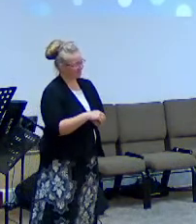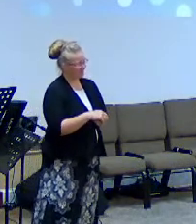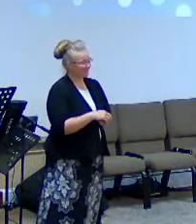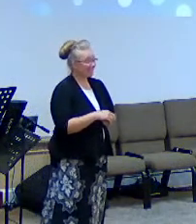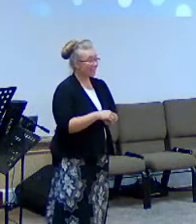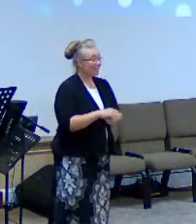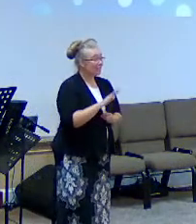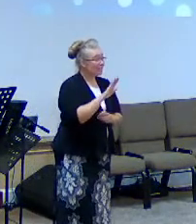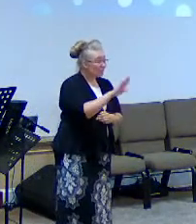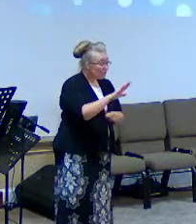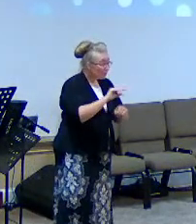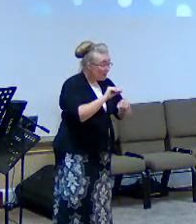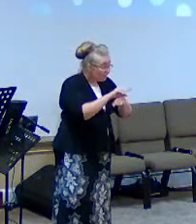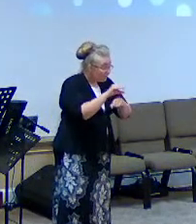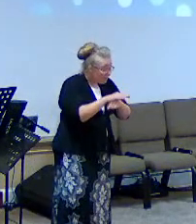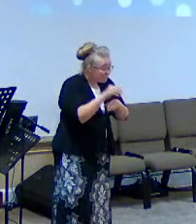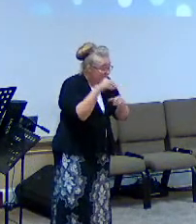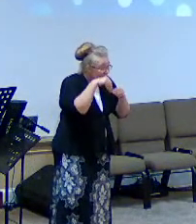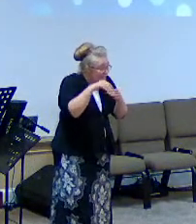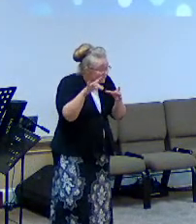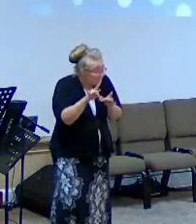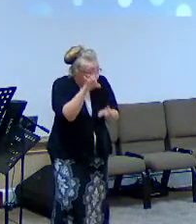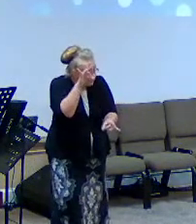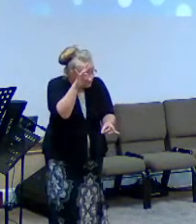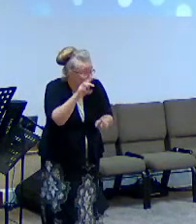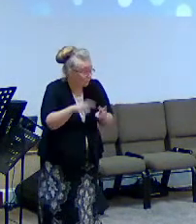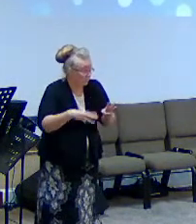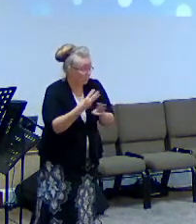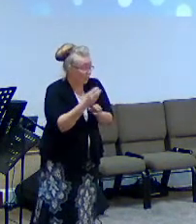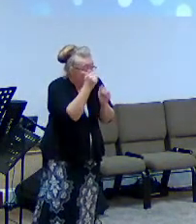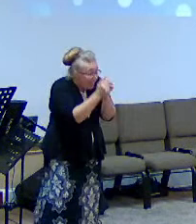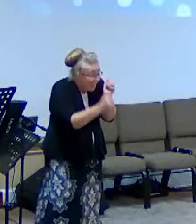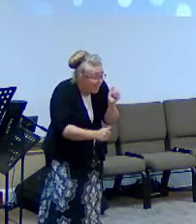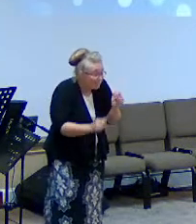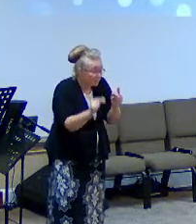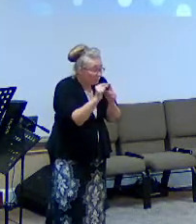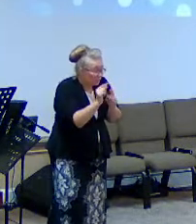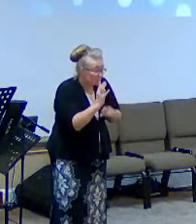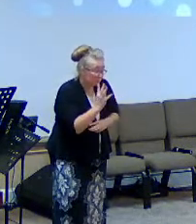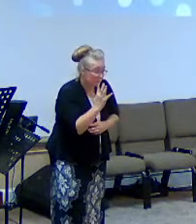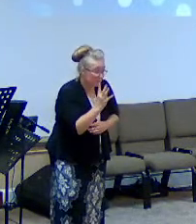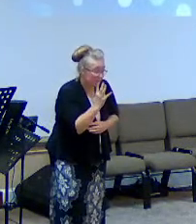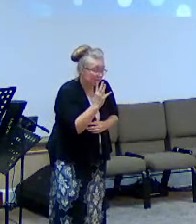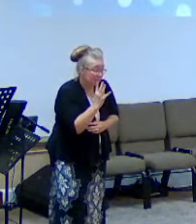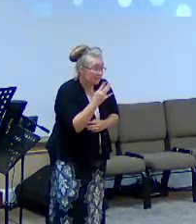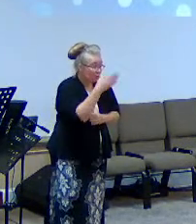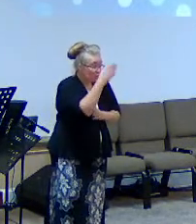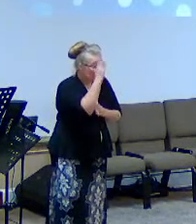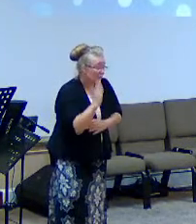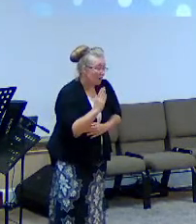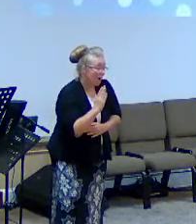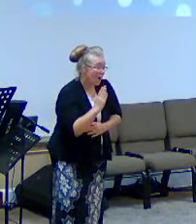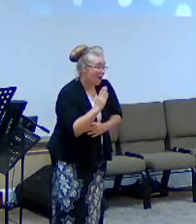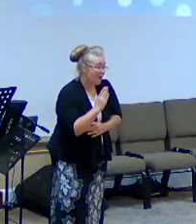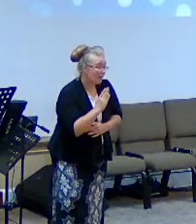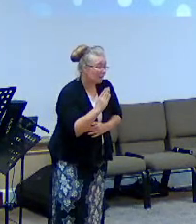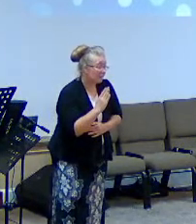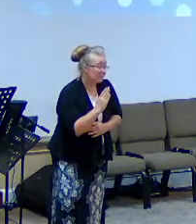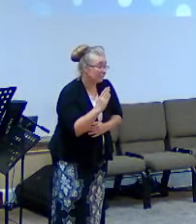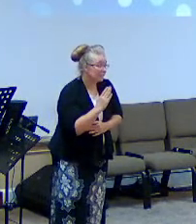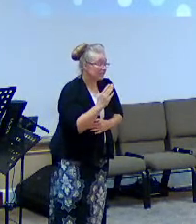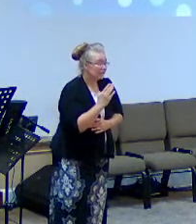Because you're affecting the spiritual realm. Every idle word you speak, God puts such a premium on every,